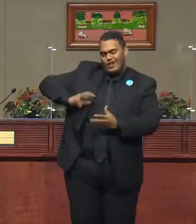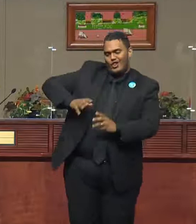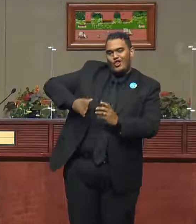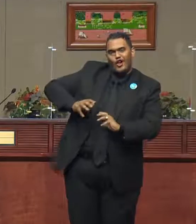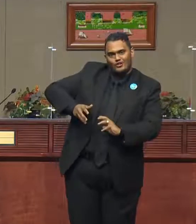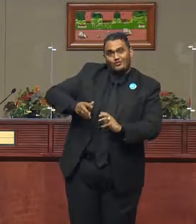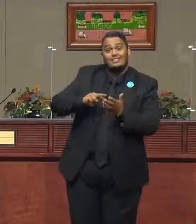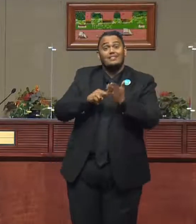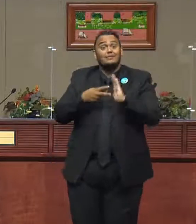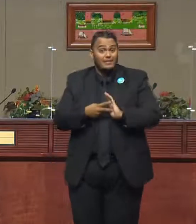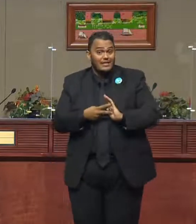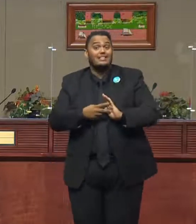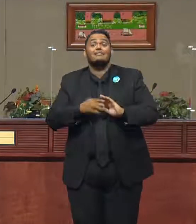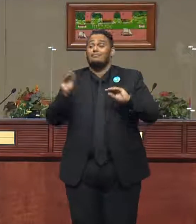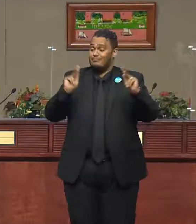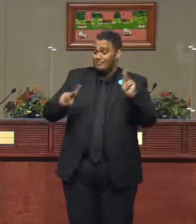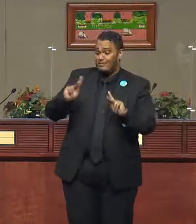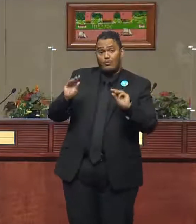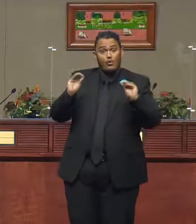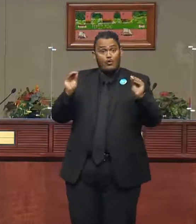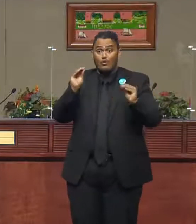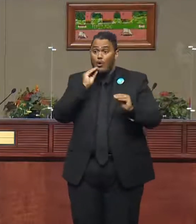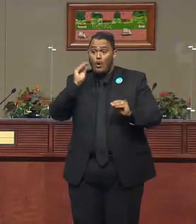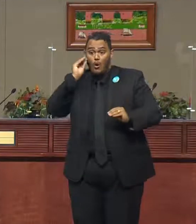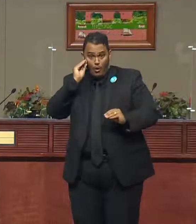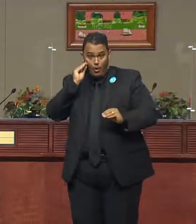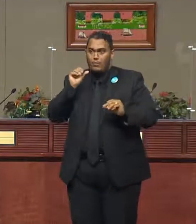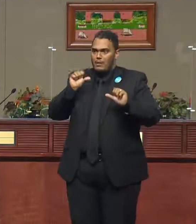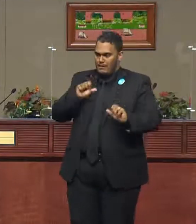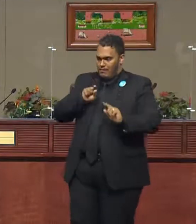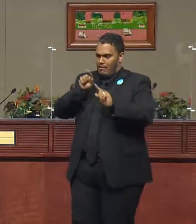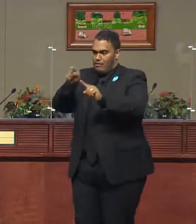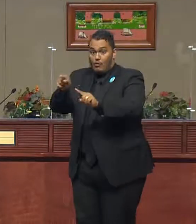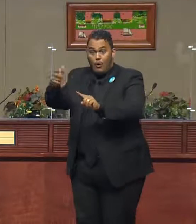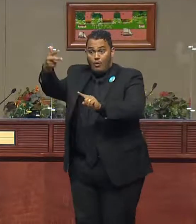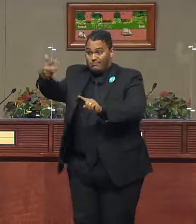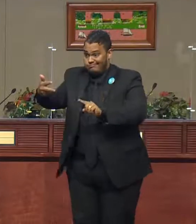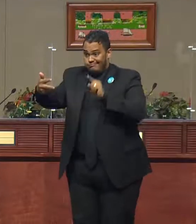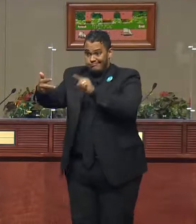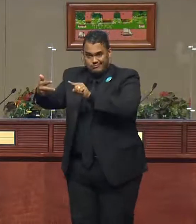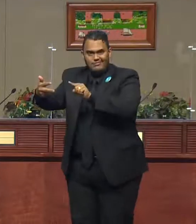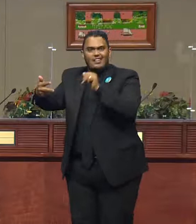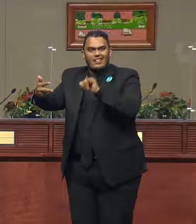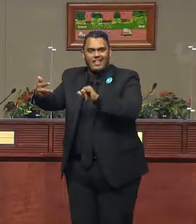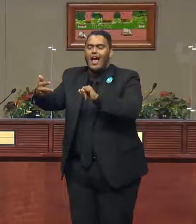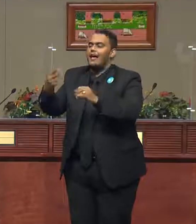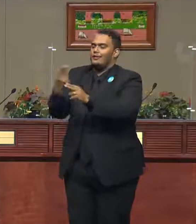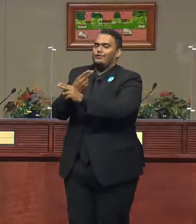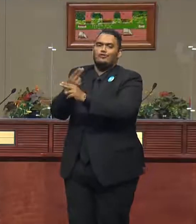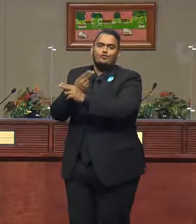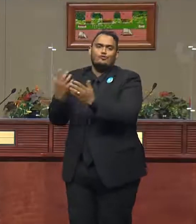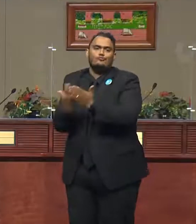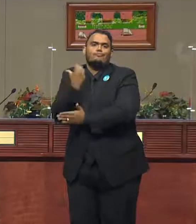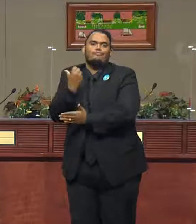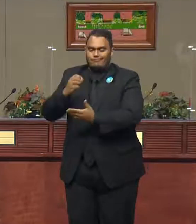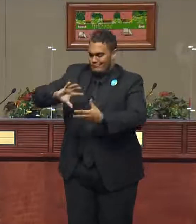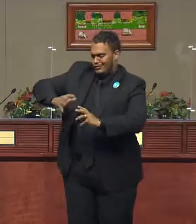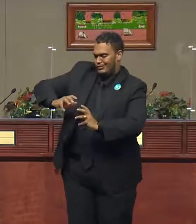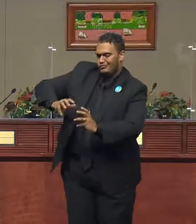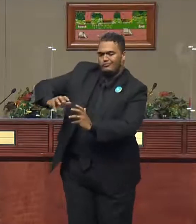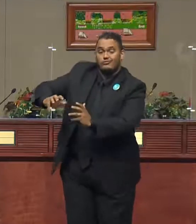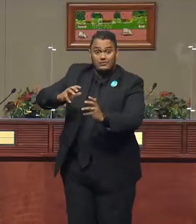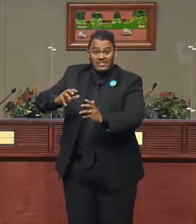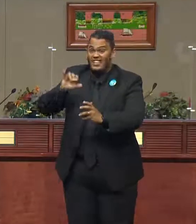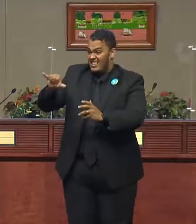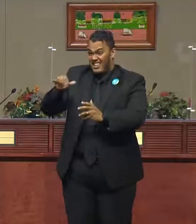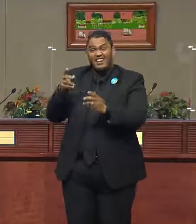this trailer will be in addition to the services SALT already provides to those experiencing homelessness, which includes a portable